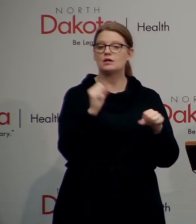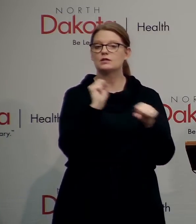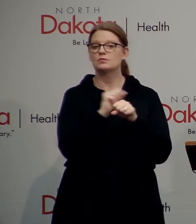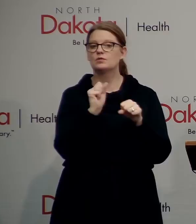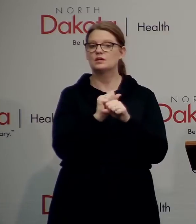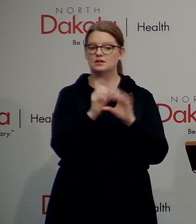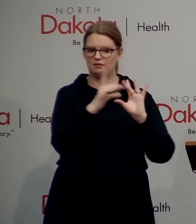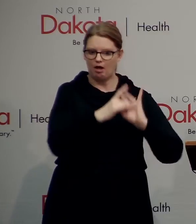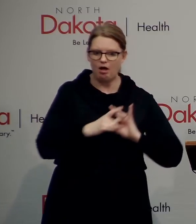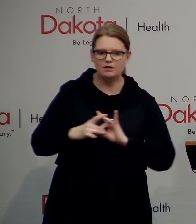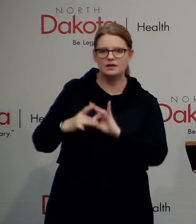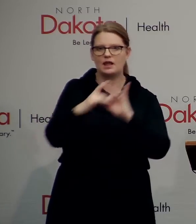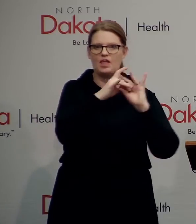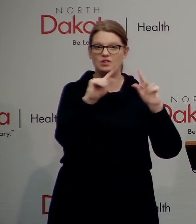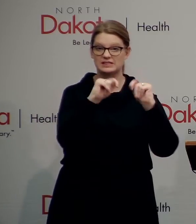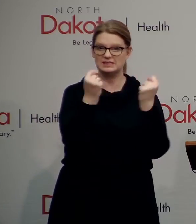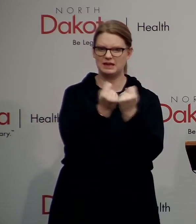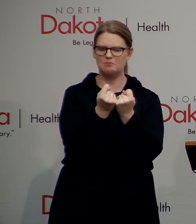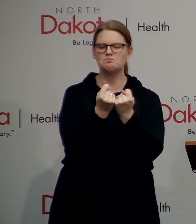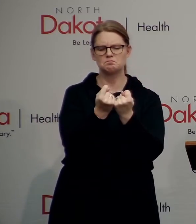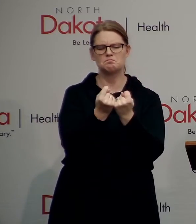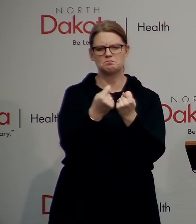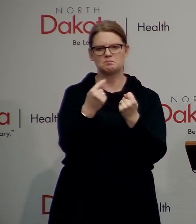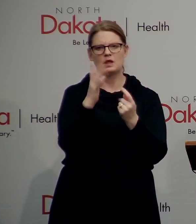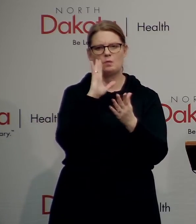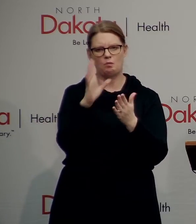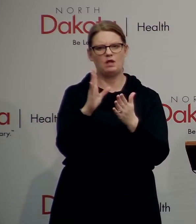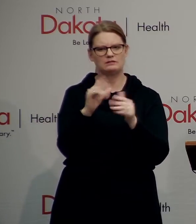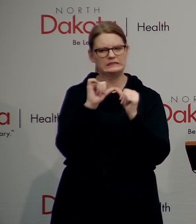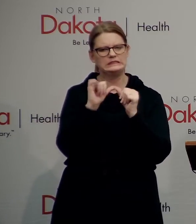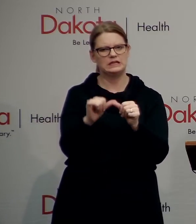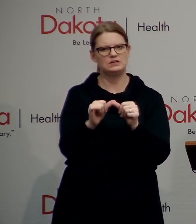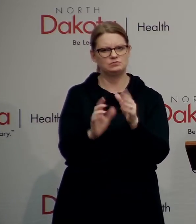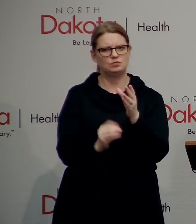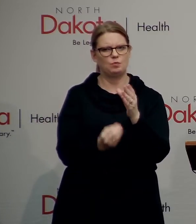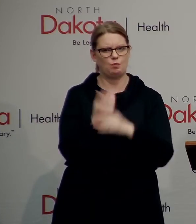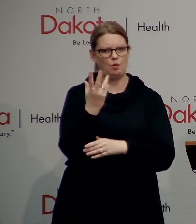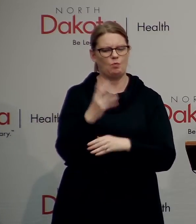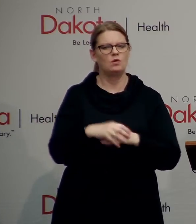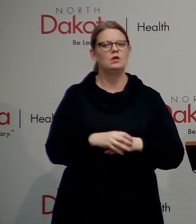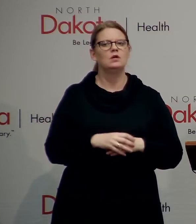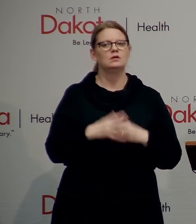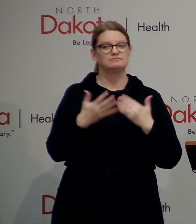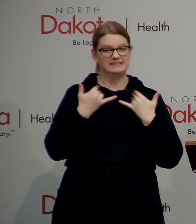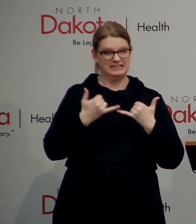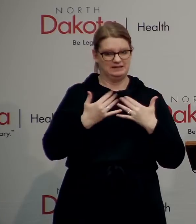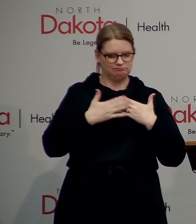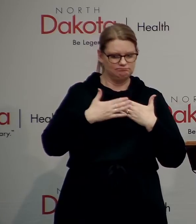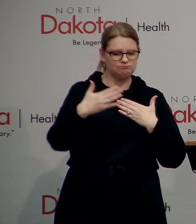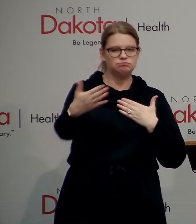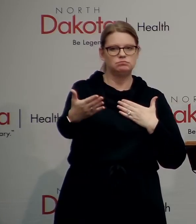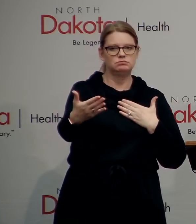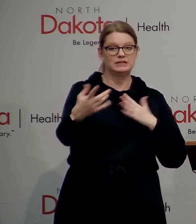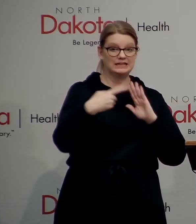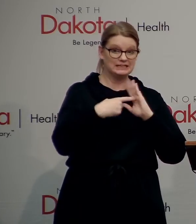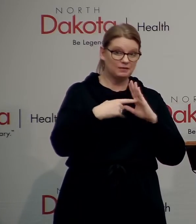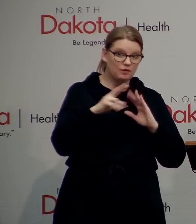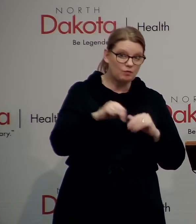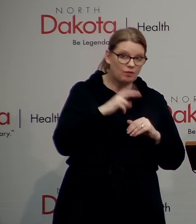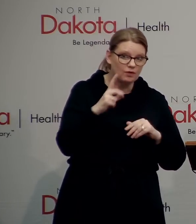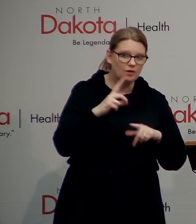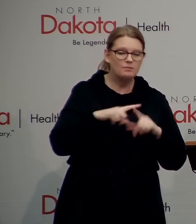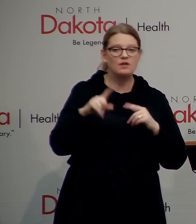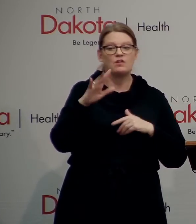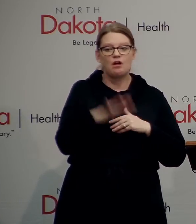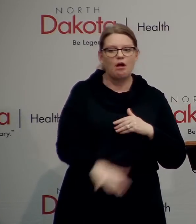with a unified team, our strength will grow. It is my hope that what we do today and going forward will not only be an example for North Dakota, but